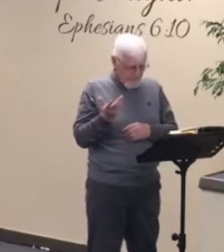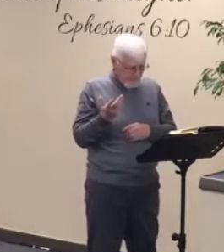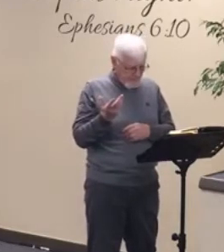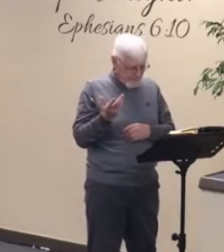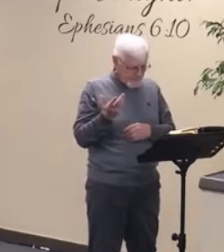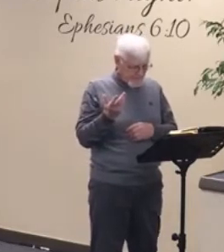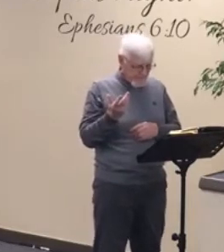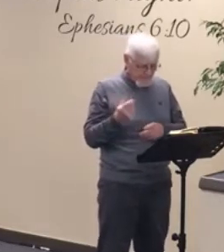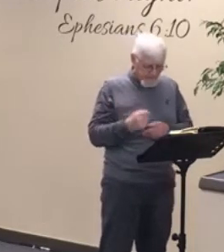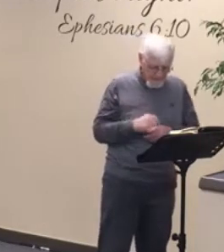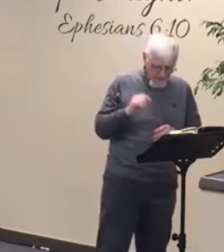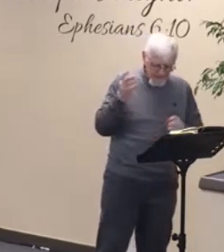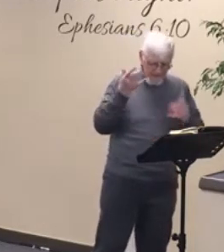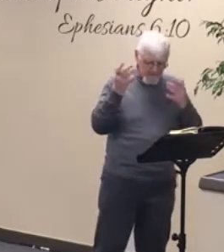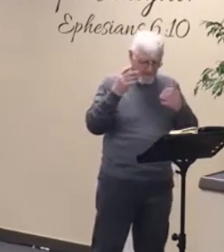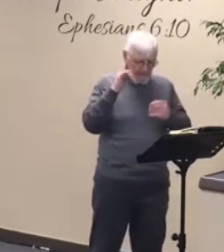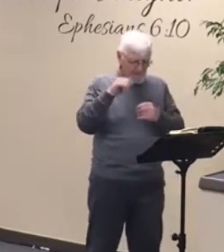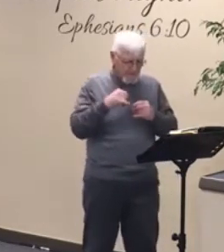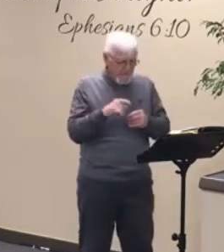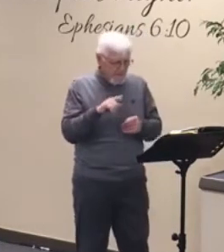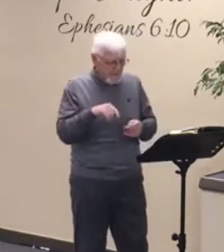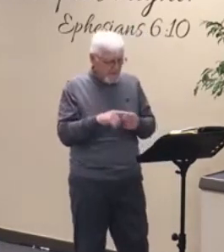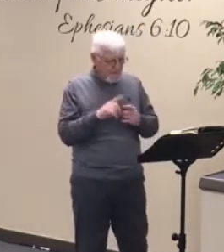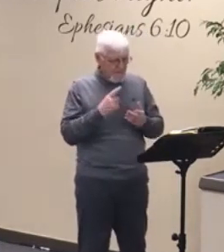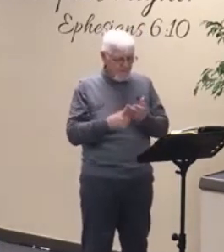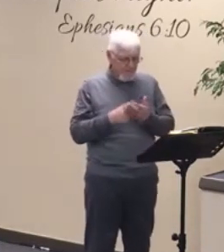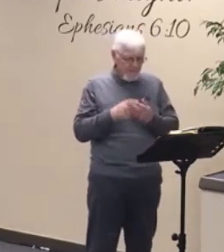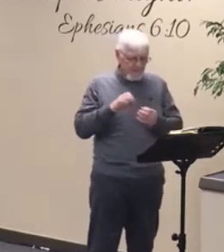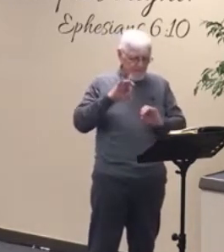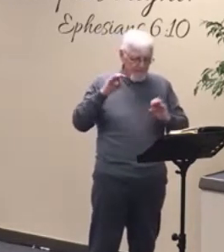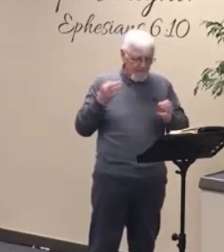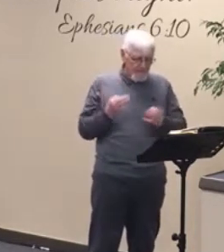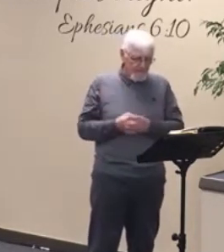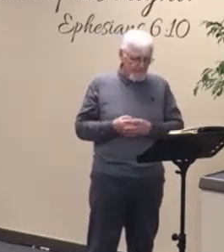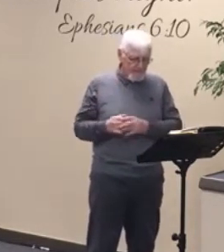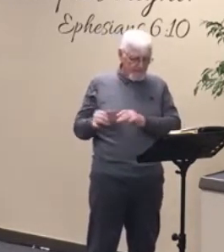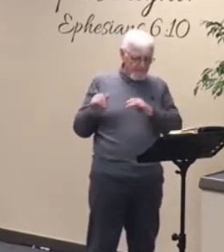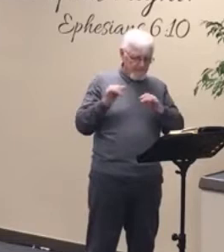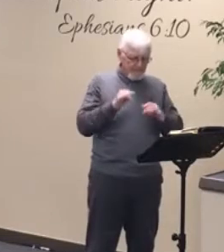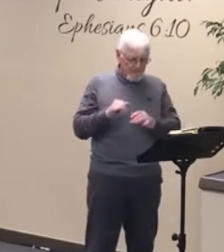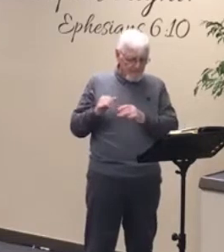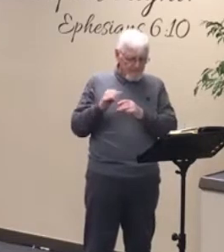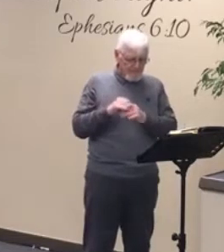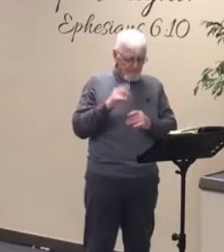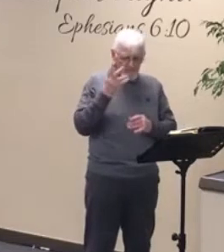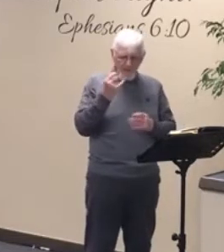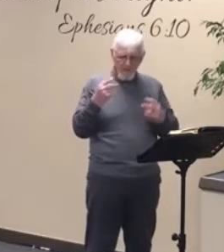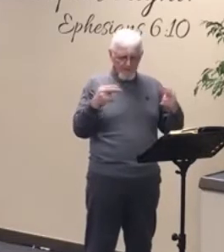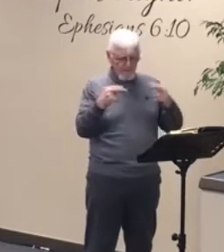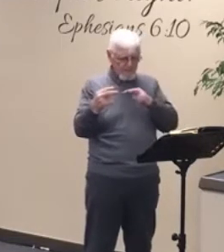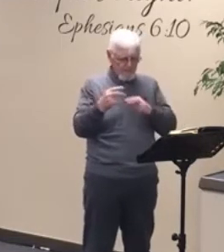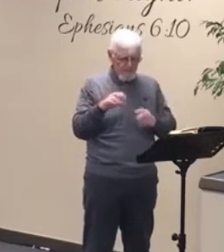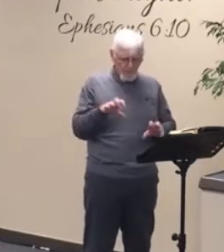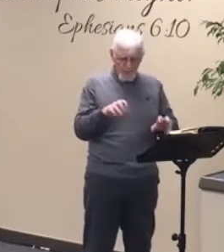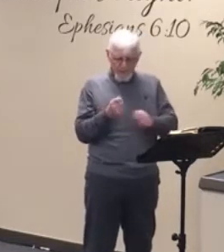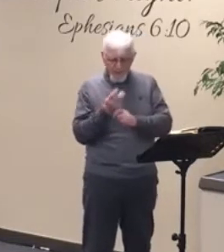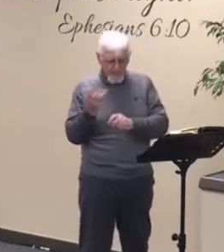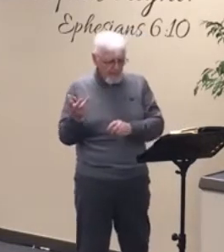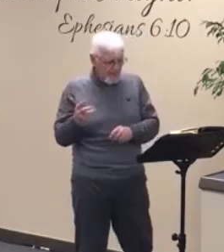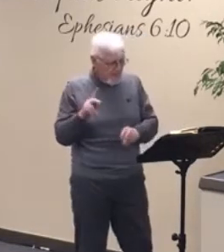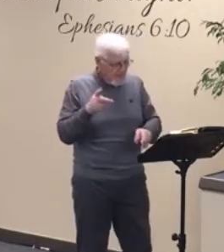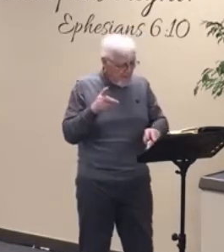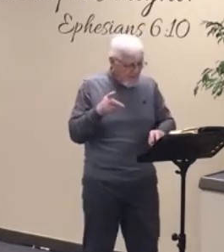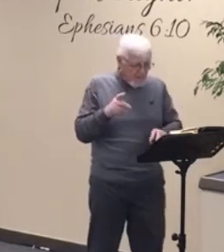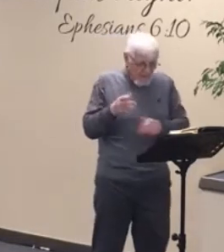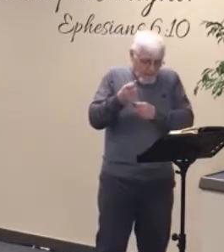imagine the conversations that take place in their family, just like your family. What are you staring at each other for? Let's do something. Verse 2. And he